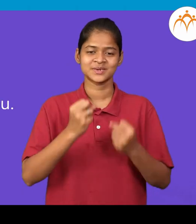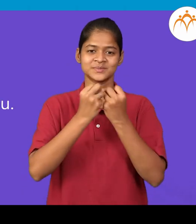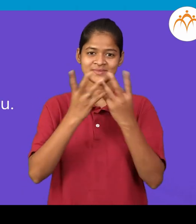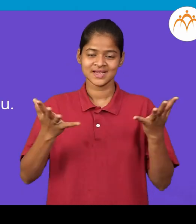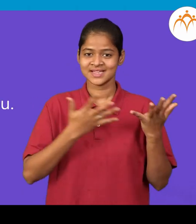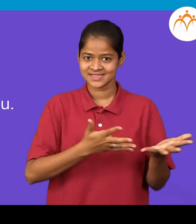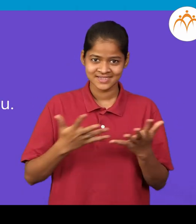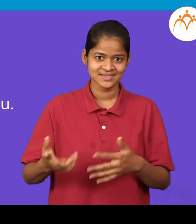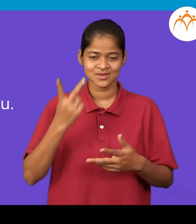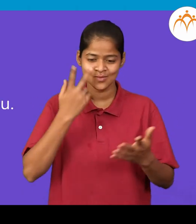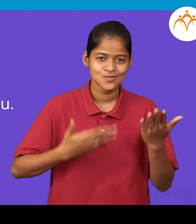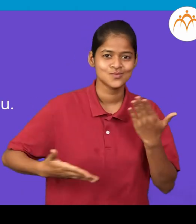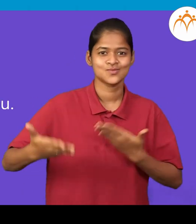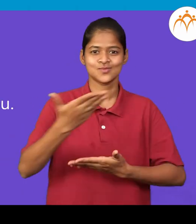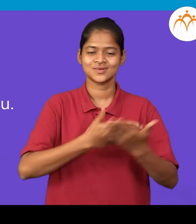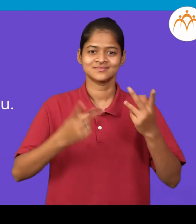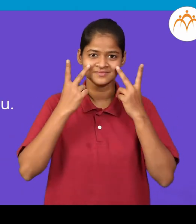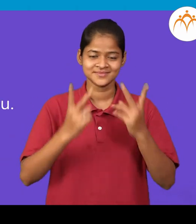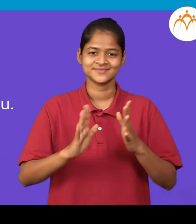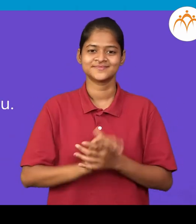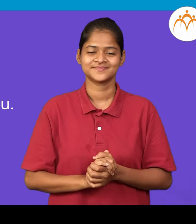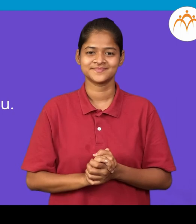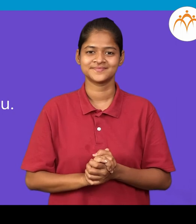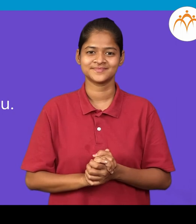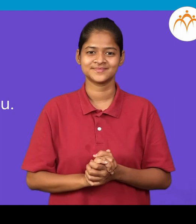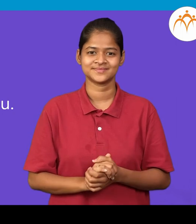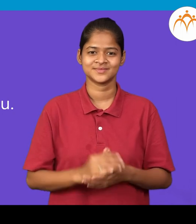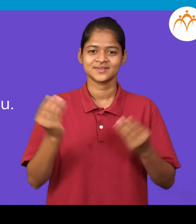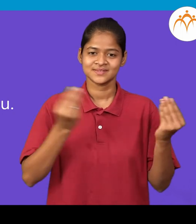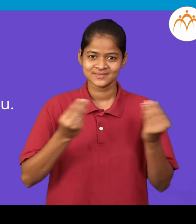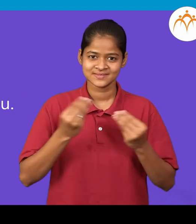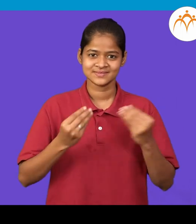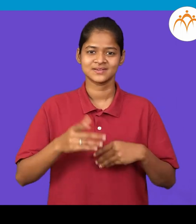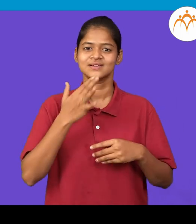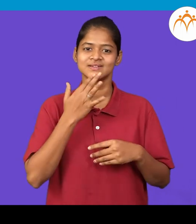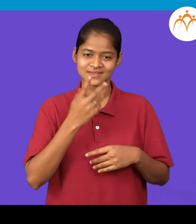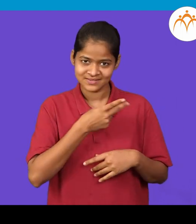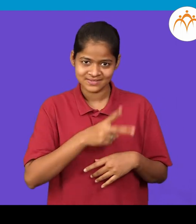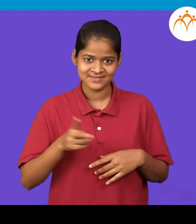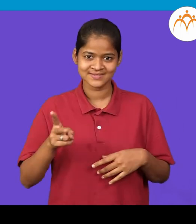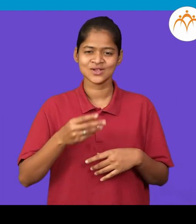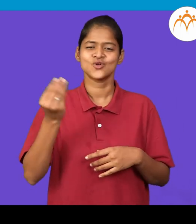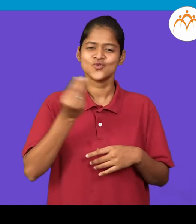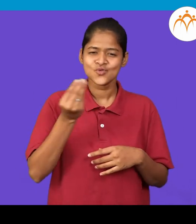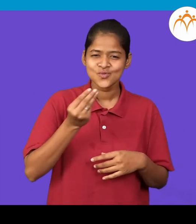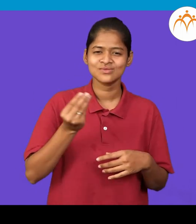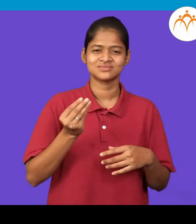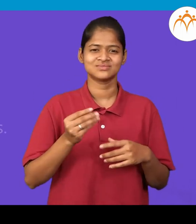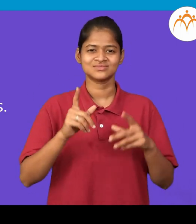You see many objects around you. Some are colorful and